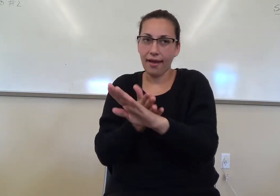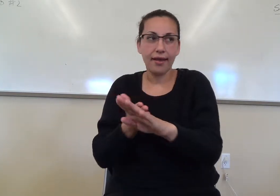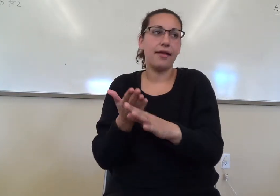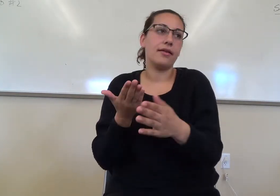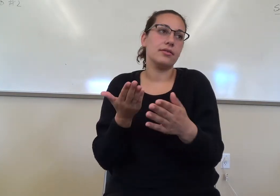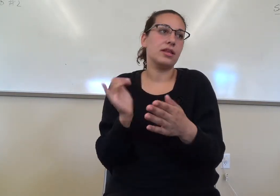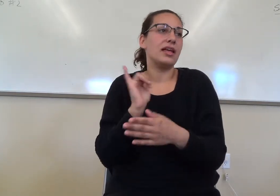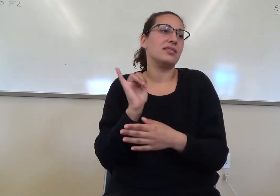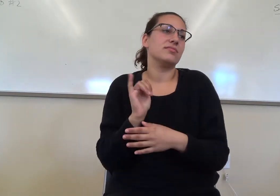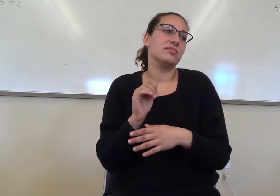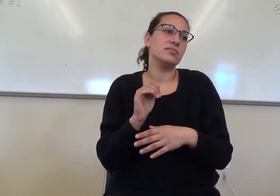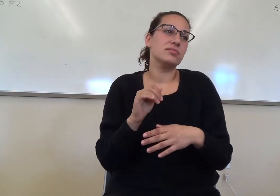around. Okay.